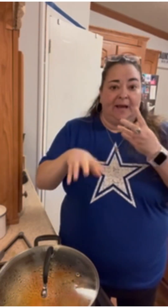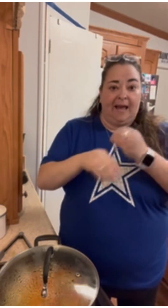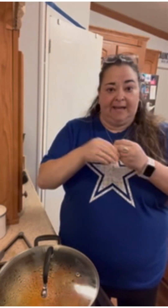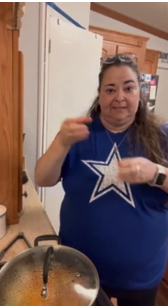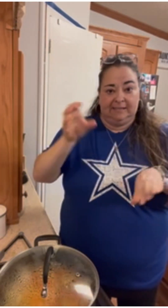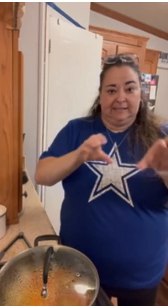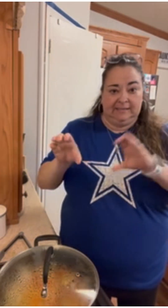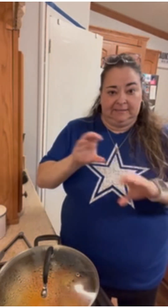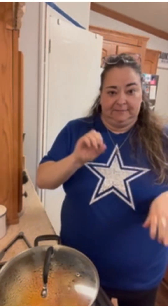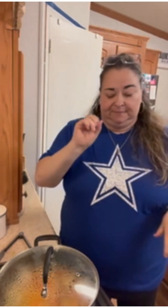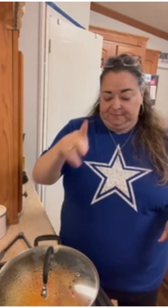Okay.